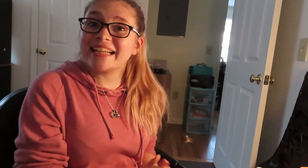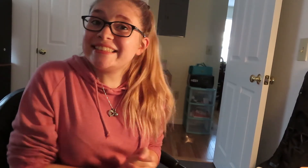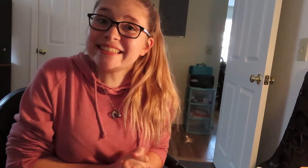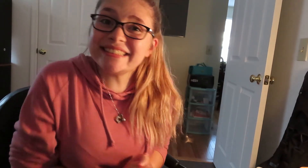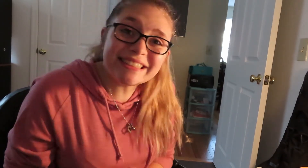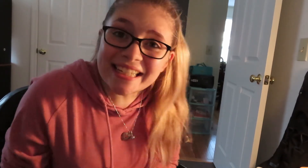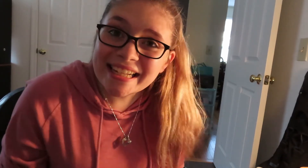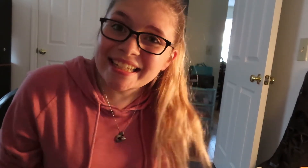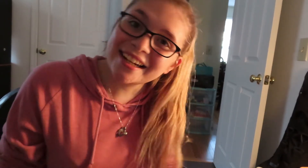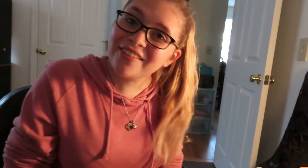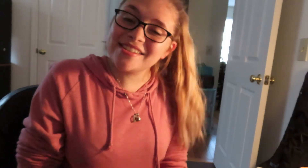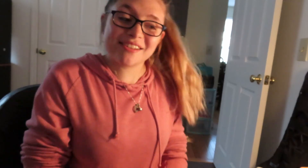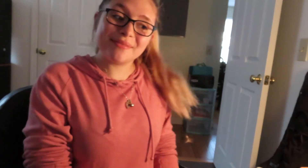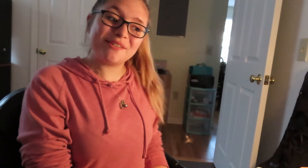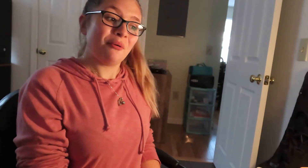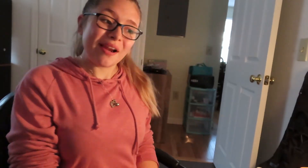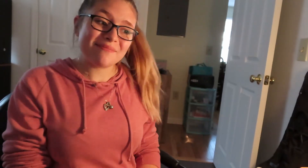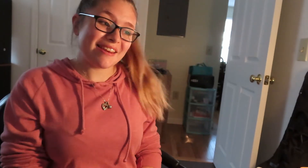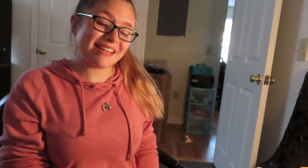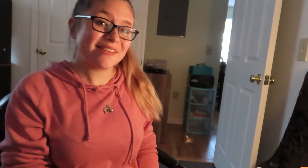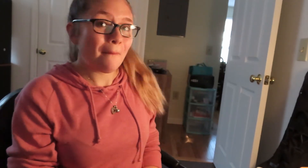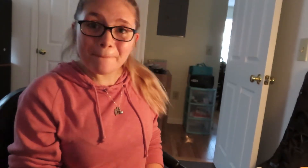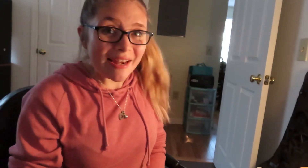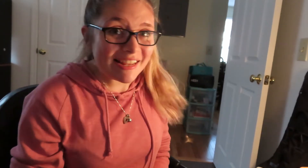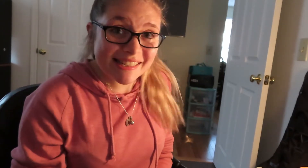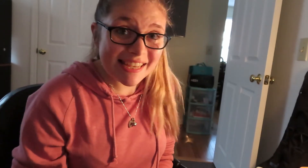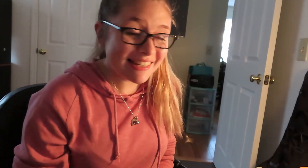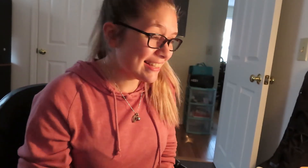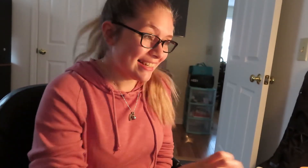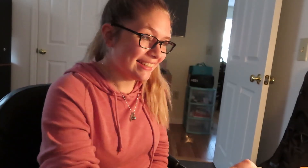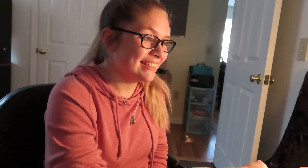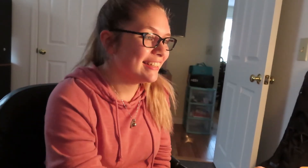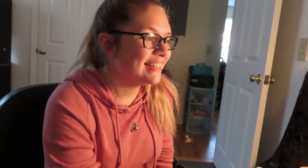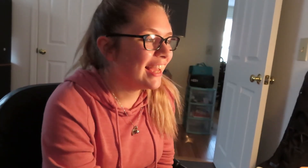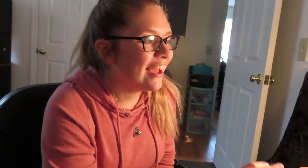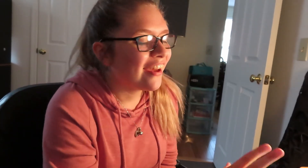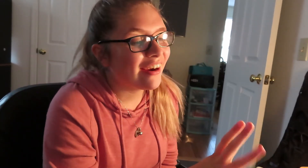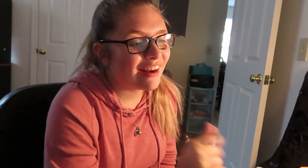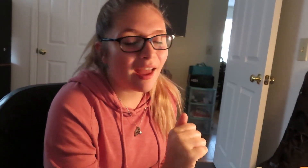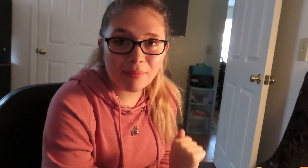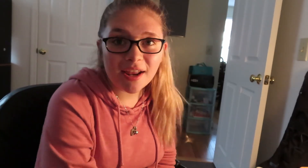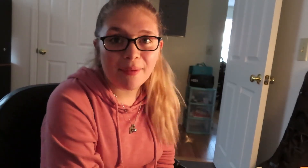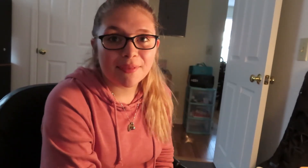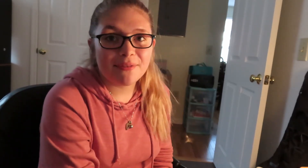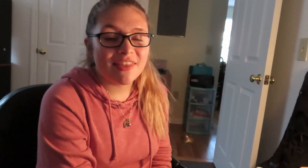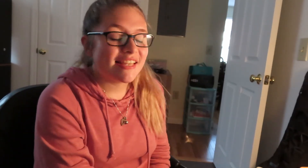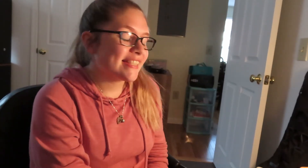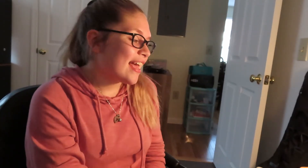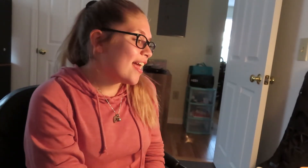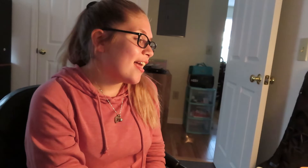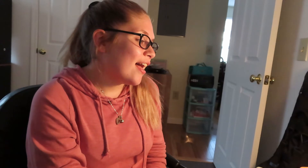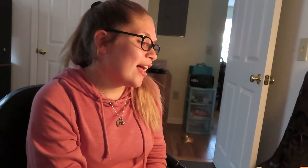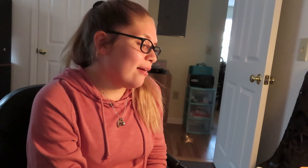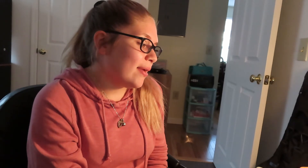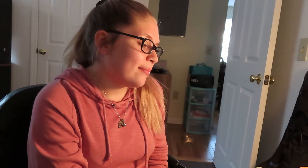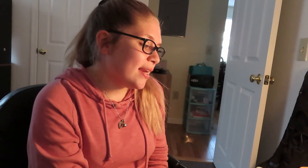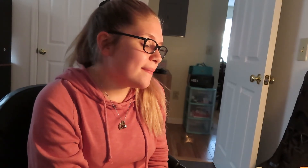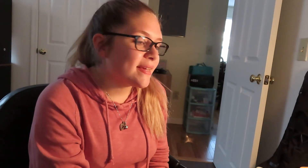I did it. It only took me 20 minutes, but I did it. All right. Now I'm going to upload this. I'm going to make